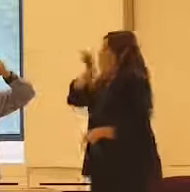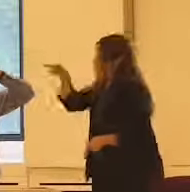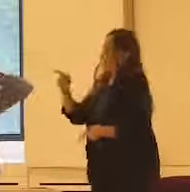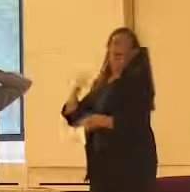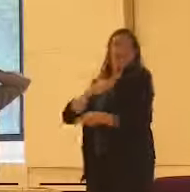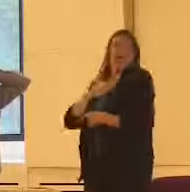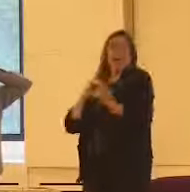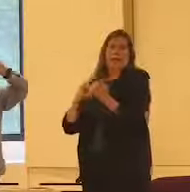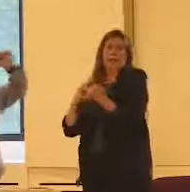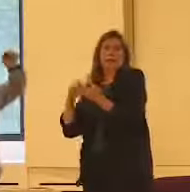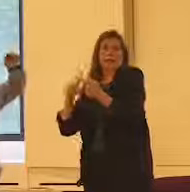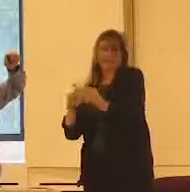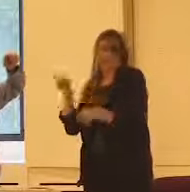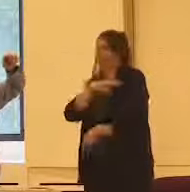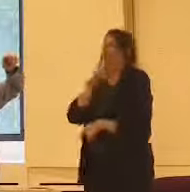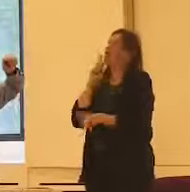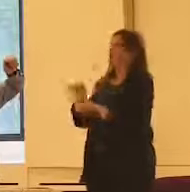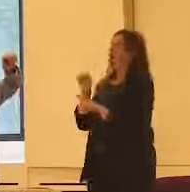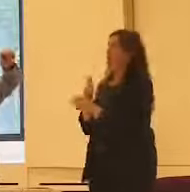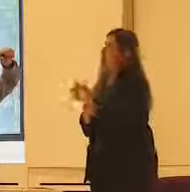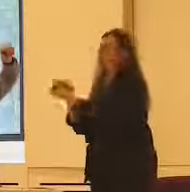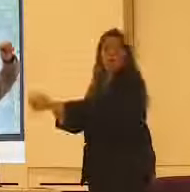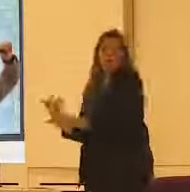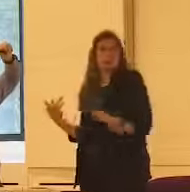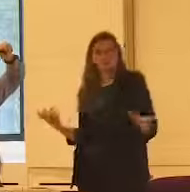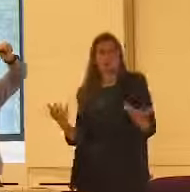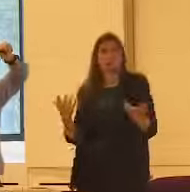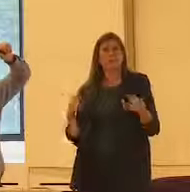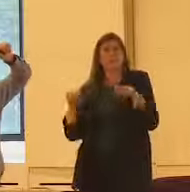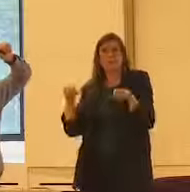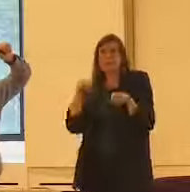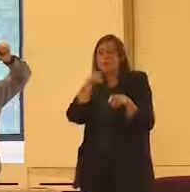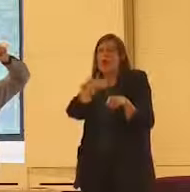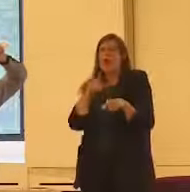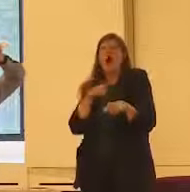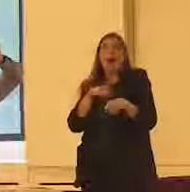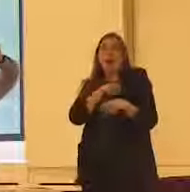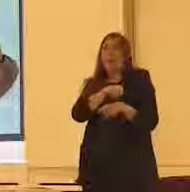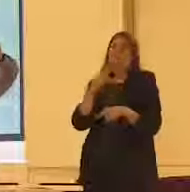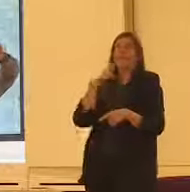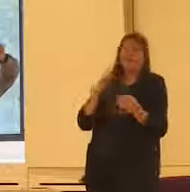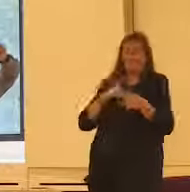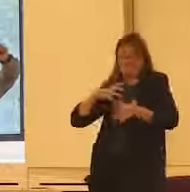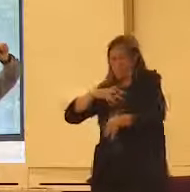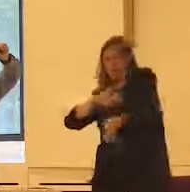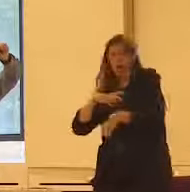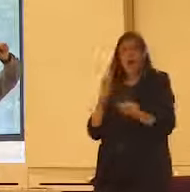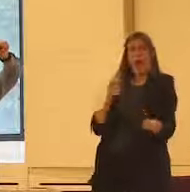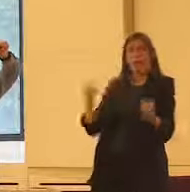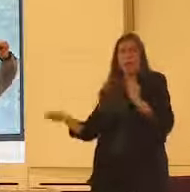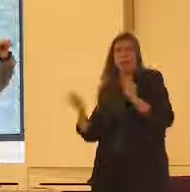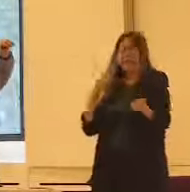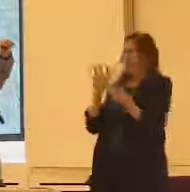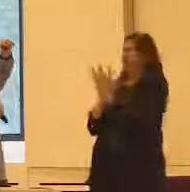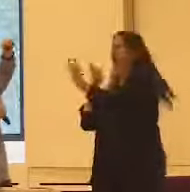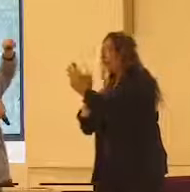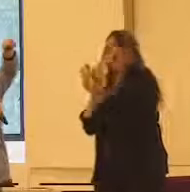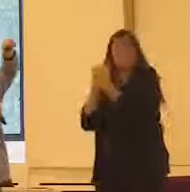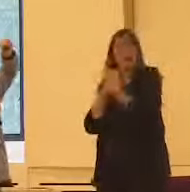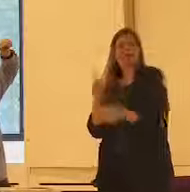Deaf people have spent so long trying to manage in a hearing world that you're very adaptable. And I don't think hearing people necessarily